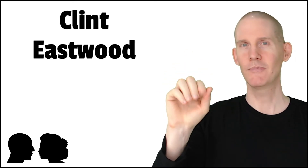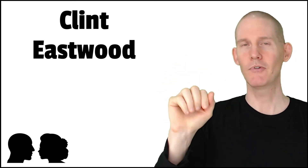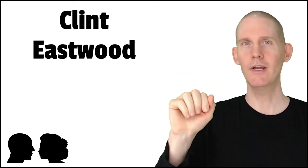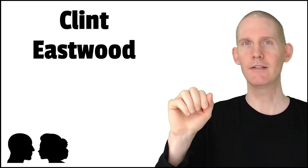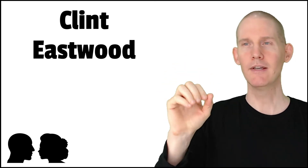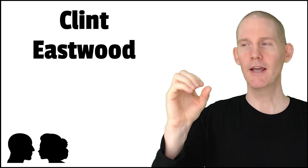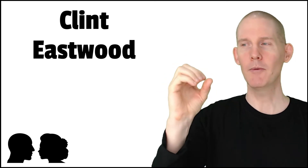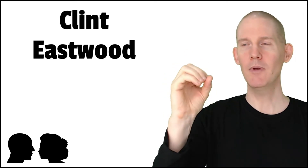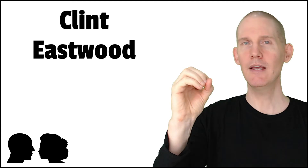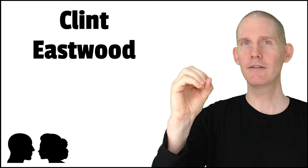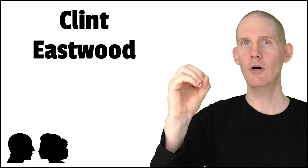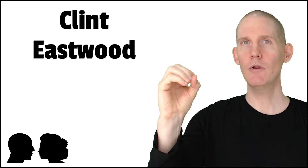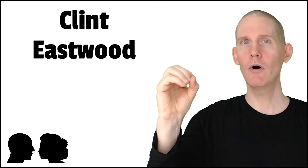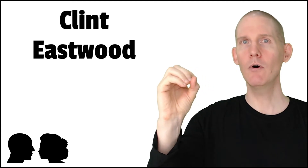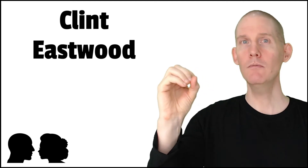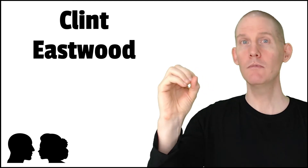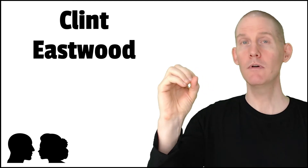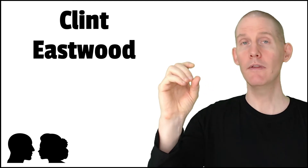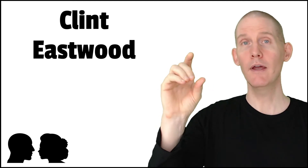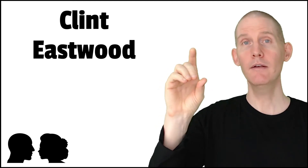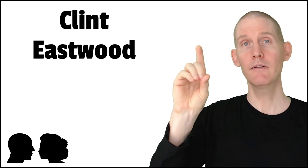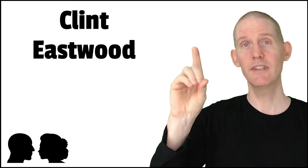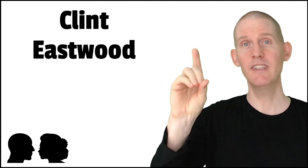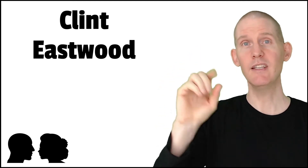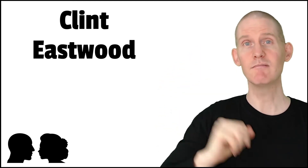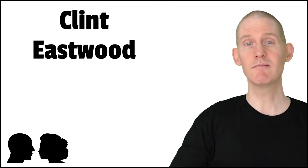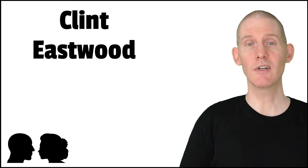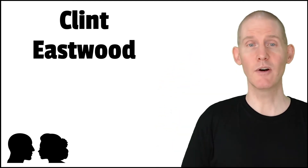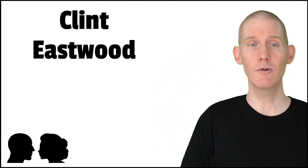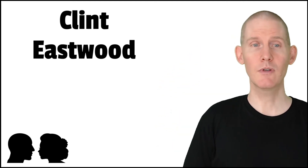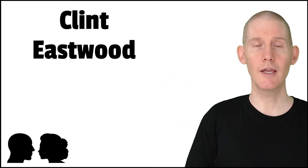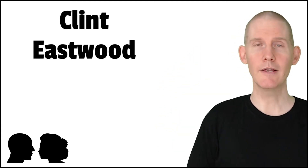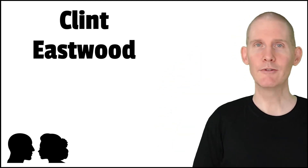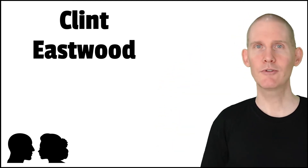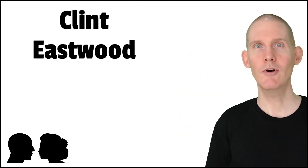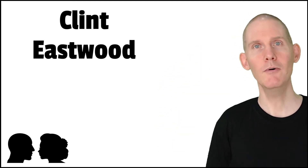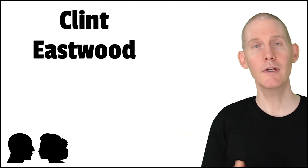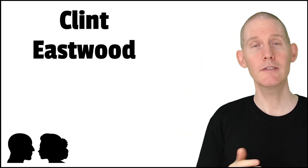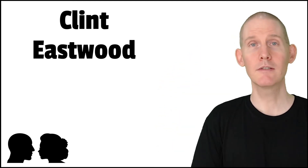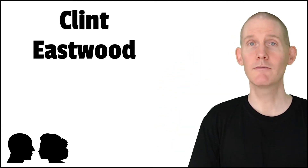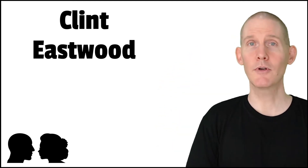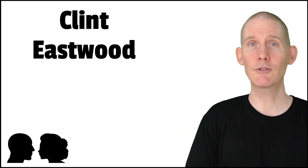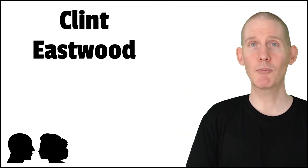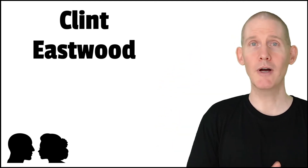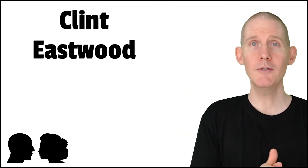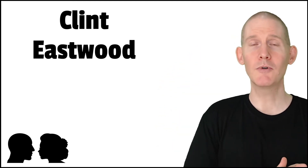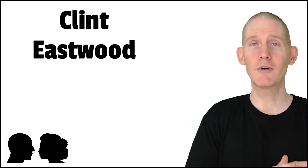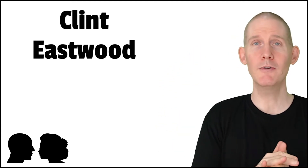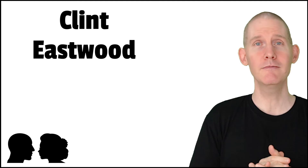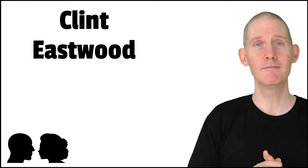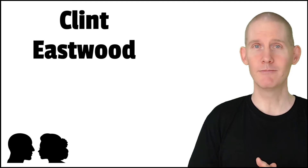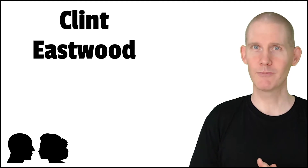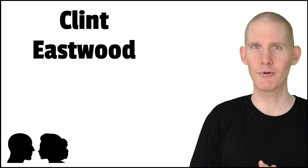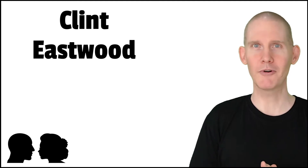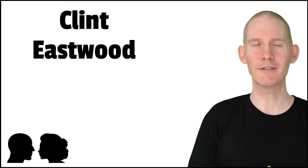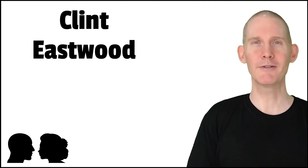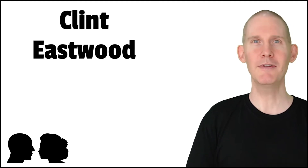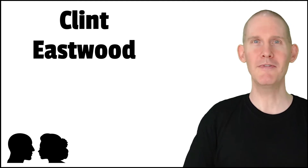Right, and I made that double O and then the D. Okay, so let's fingerspell and we'll go progressively